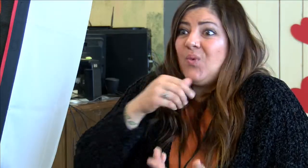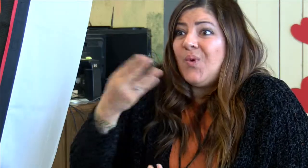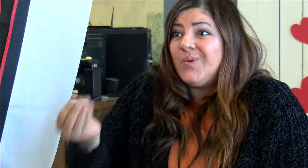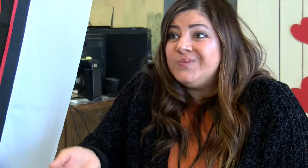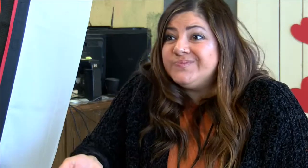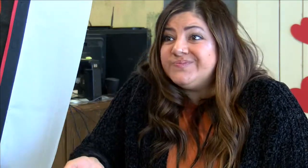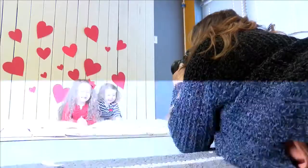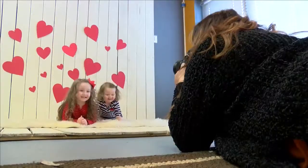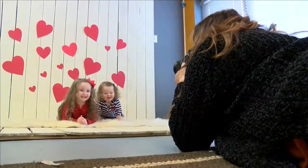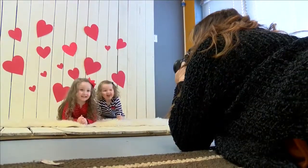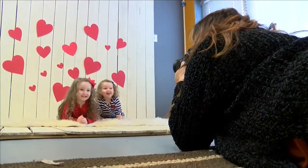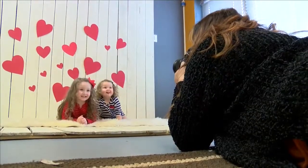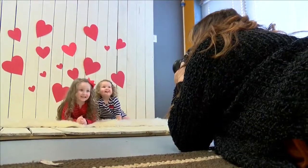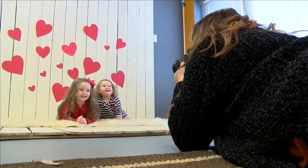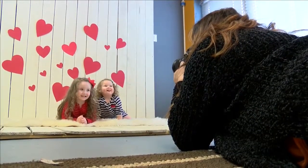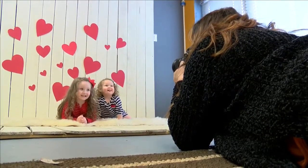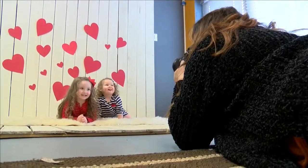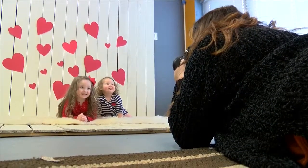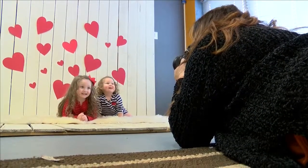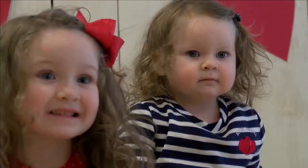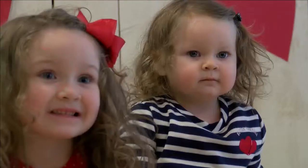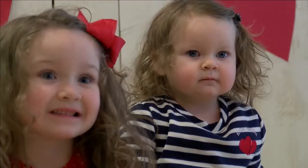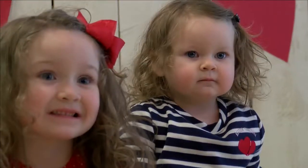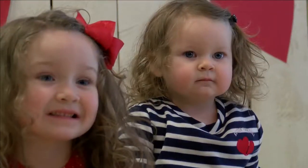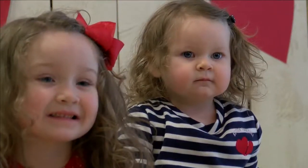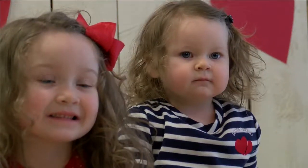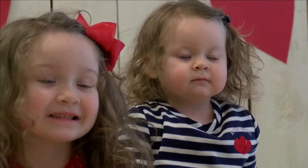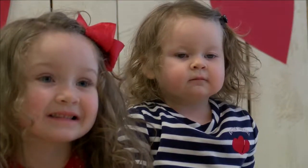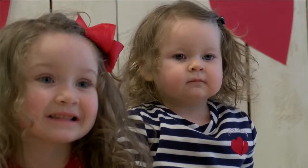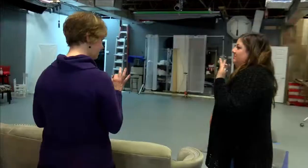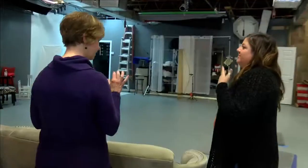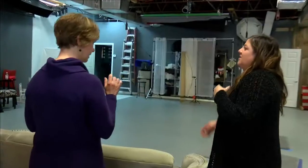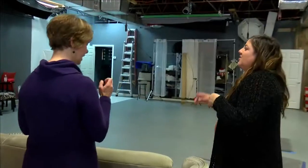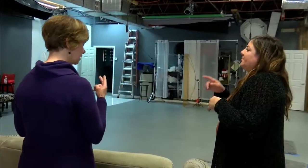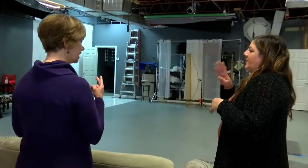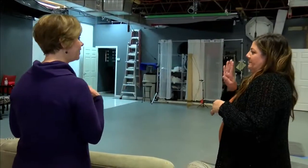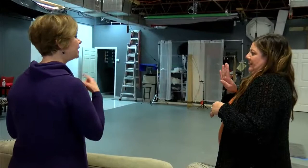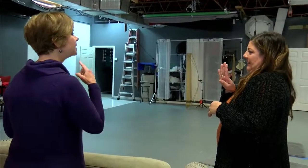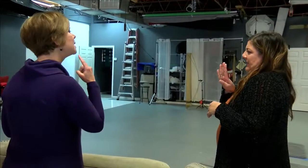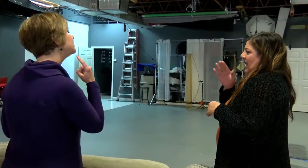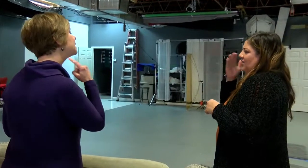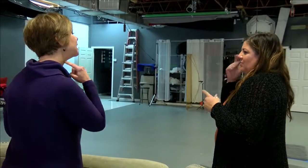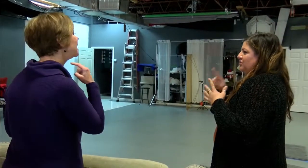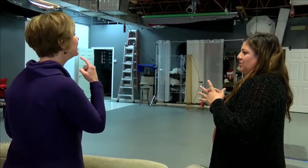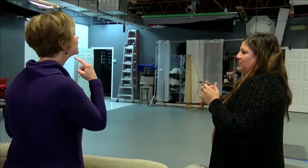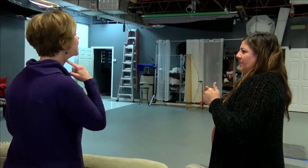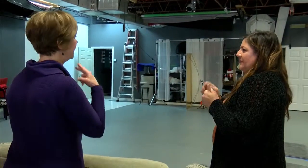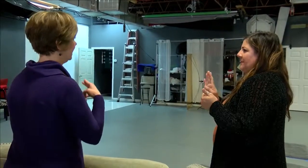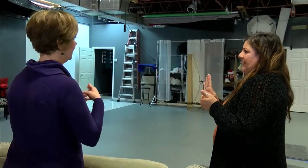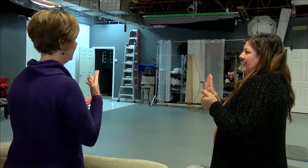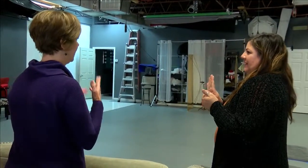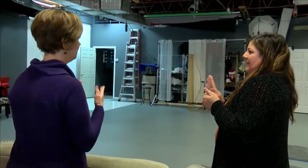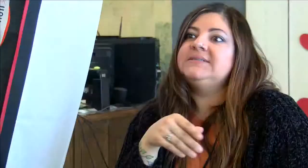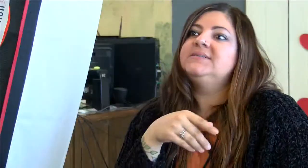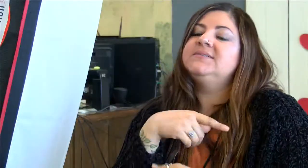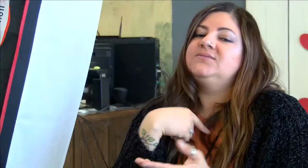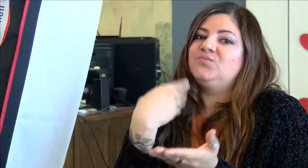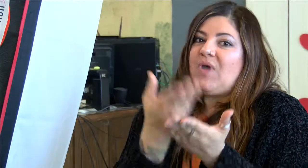find. It doesn't impact her work, but she needs an interpreter at things like doctor's appointments and parent-teacher meetings. It was two or three weeks